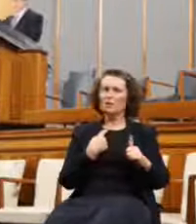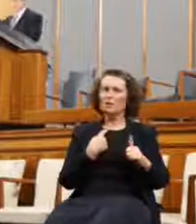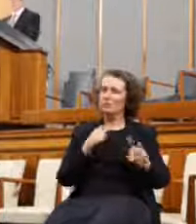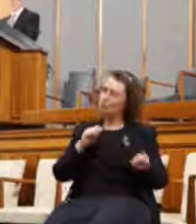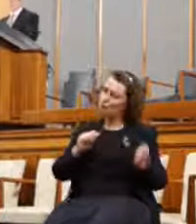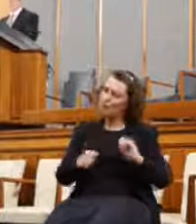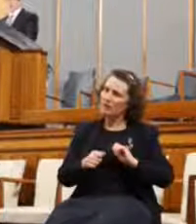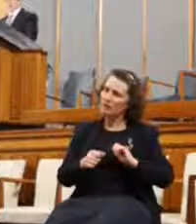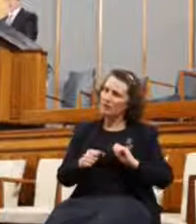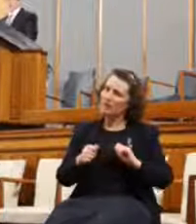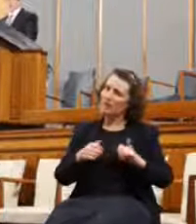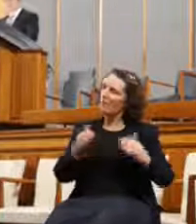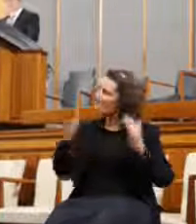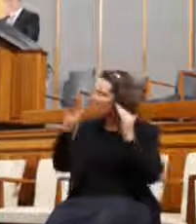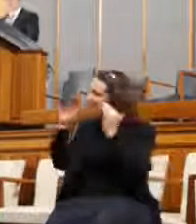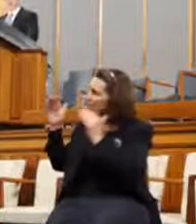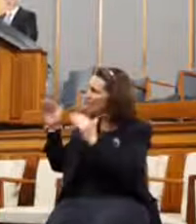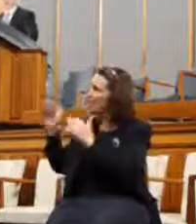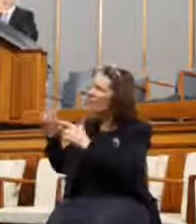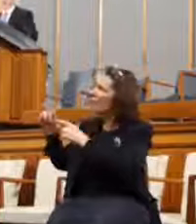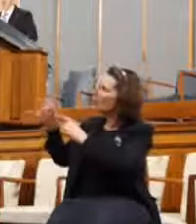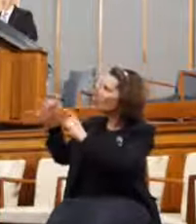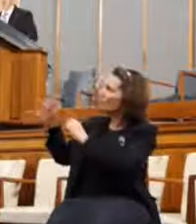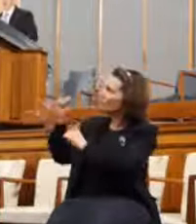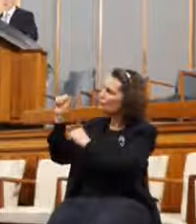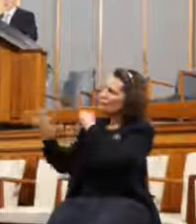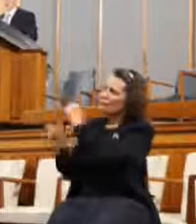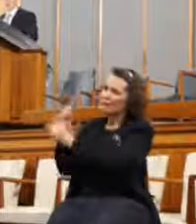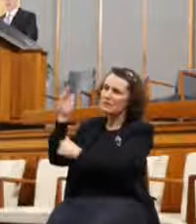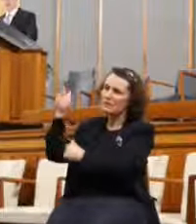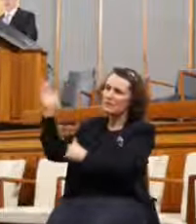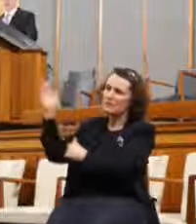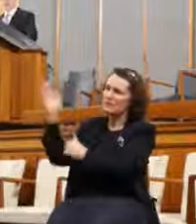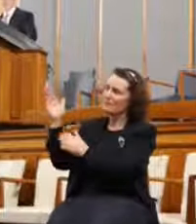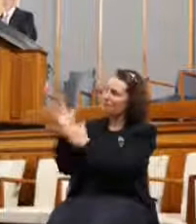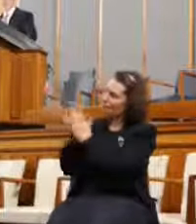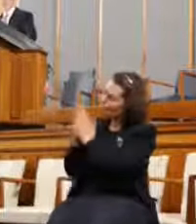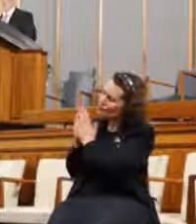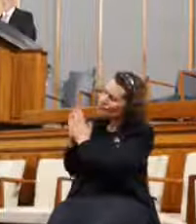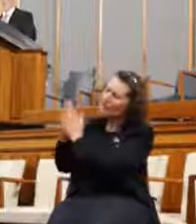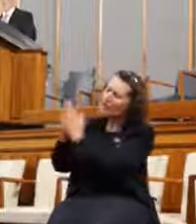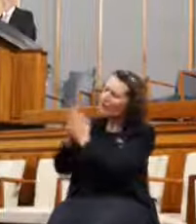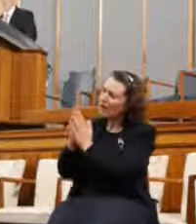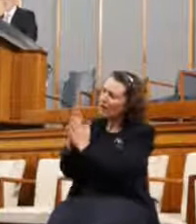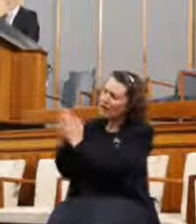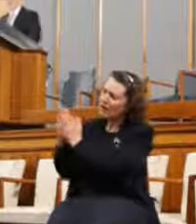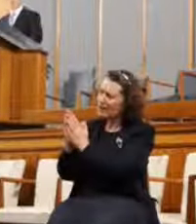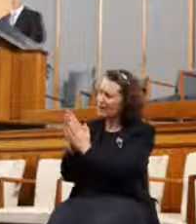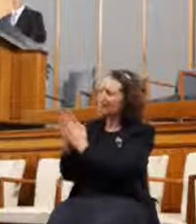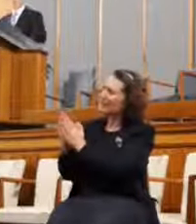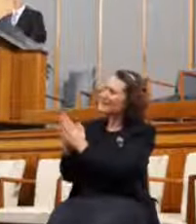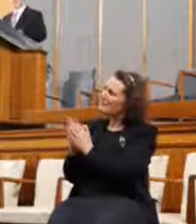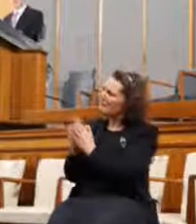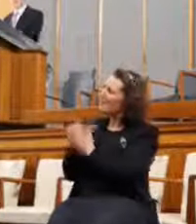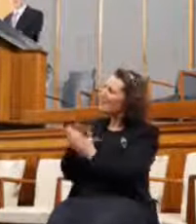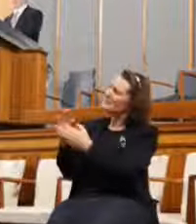Lord. And prays to him, and praises him, and seeks